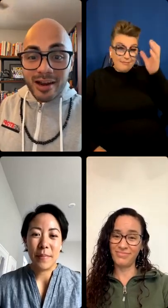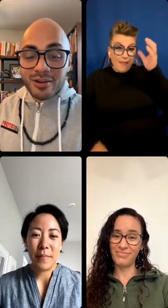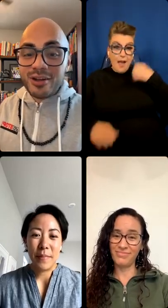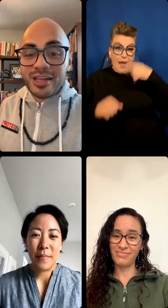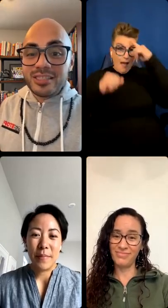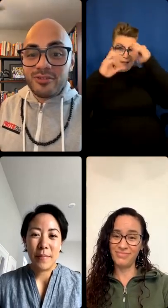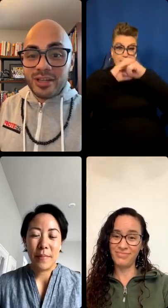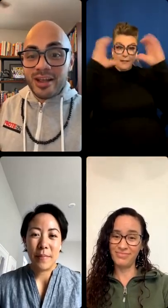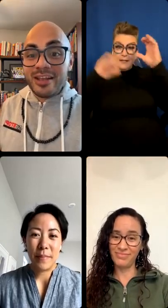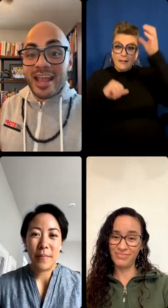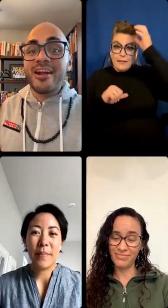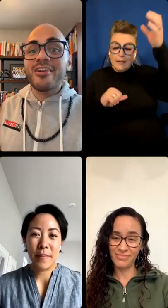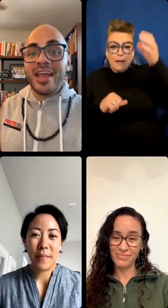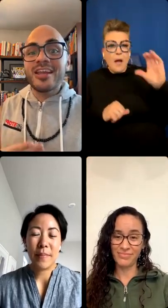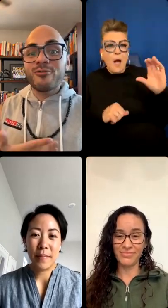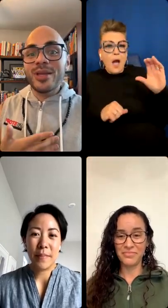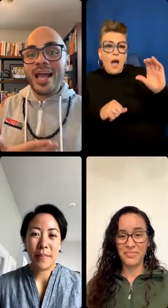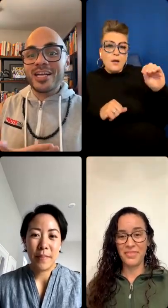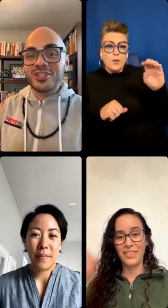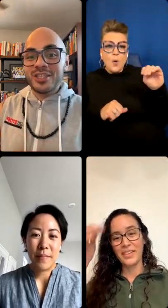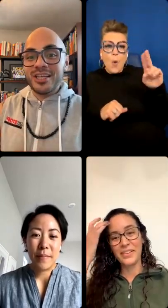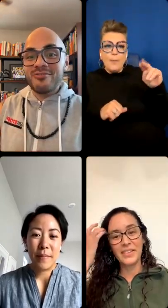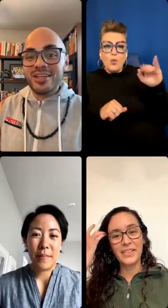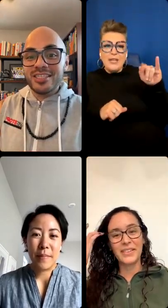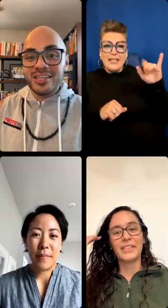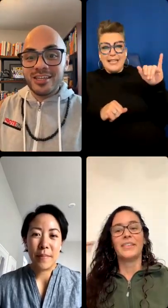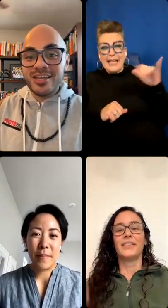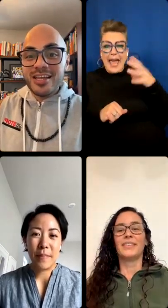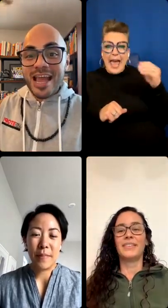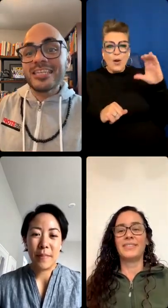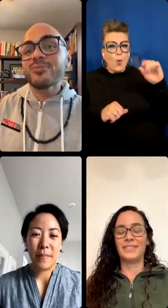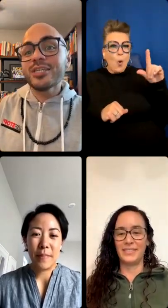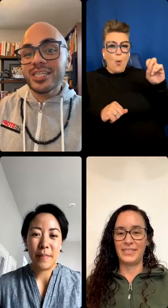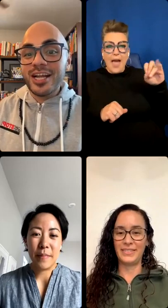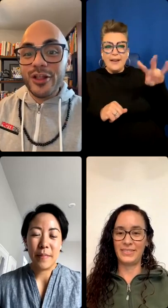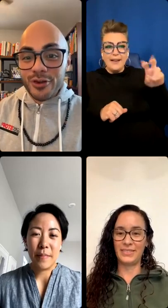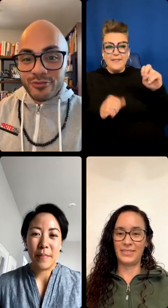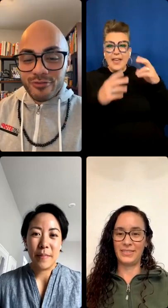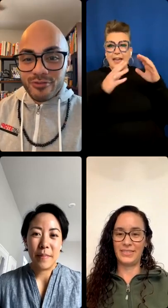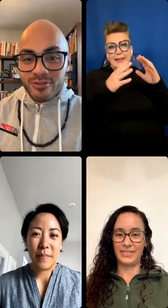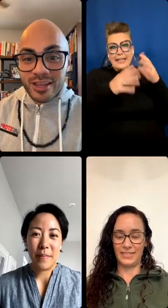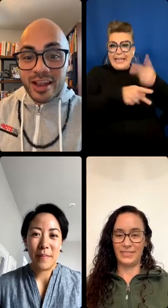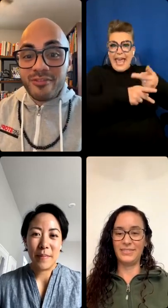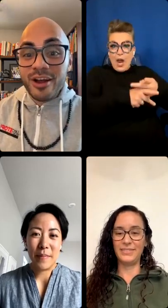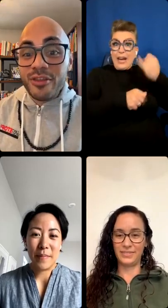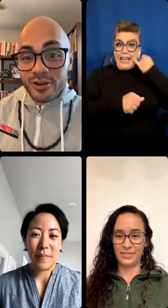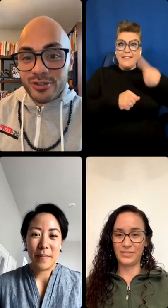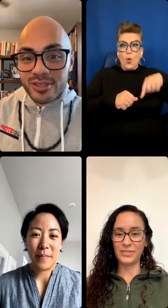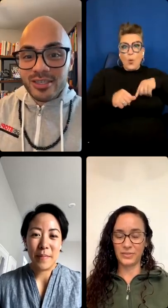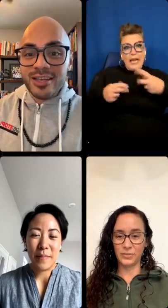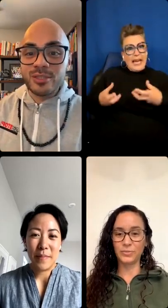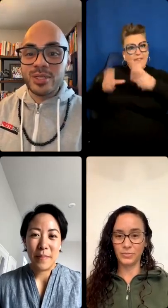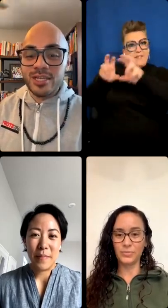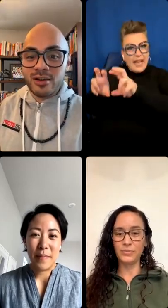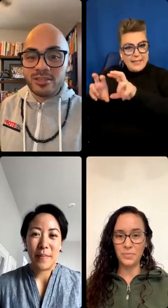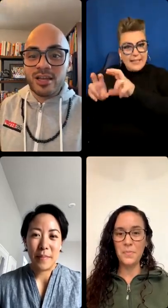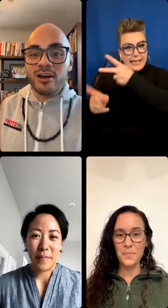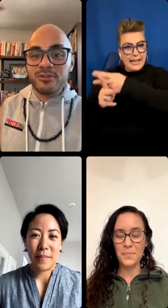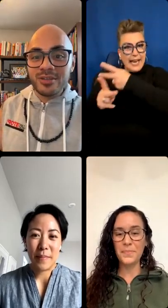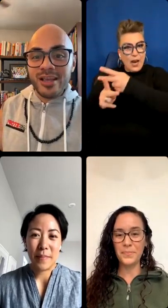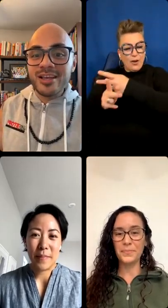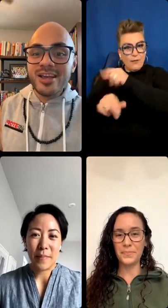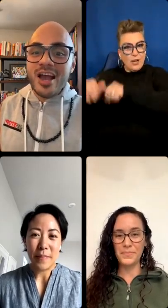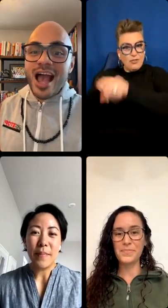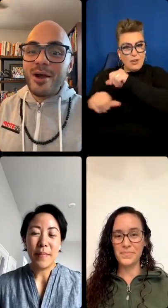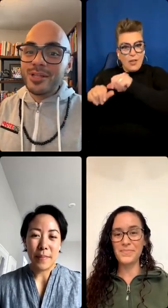community care and collective care. And if we actually invested as much in the care of others as we did